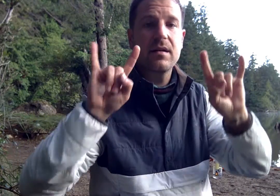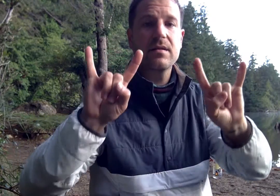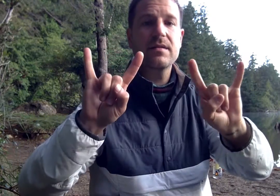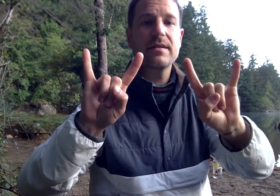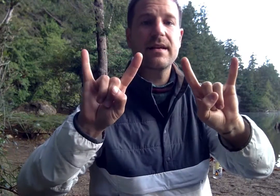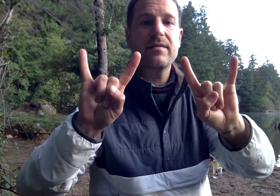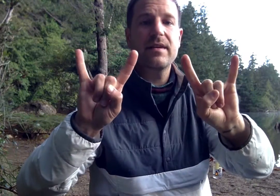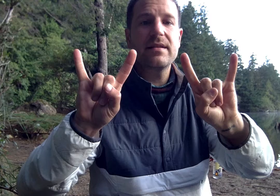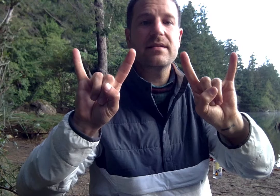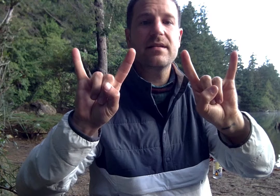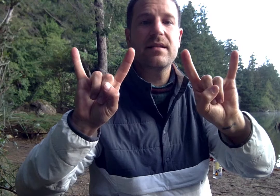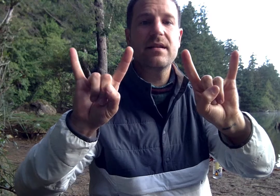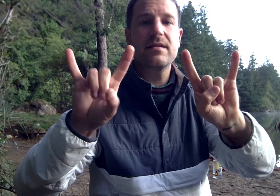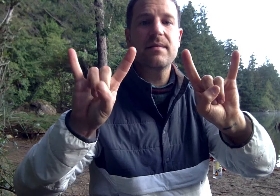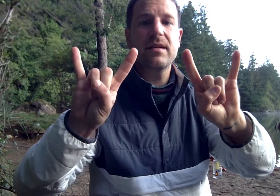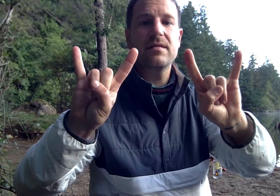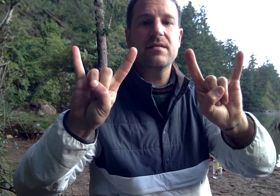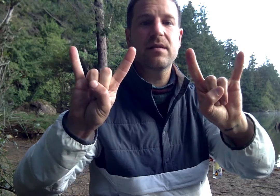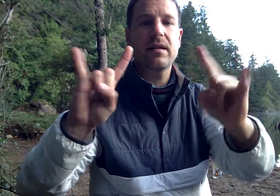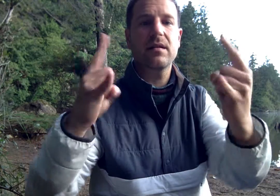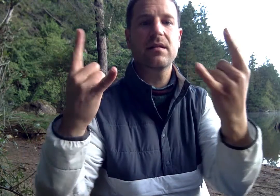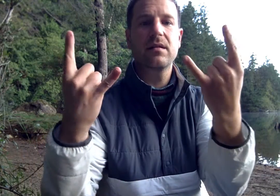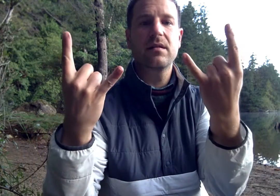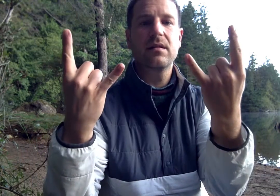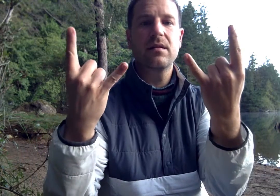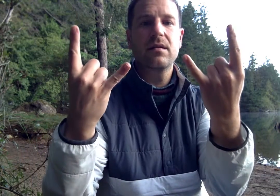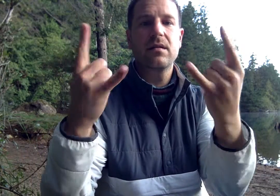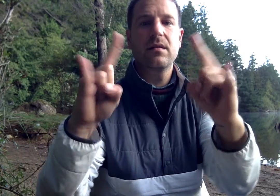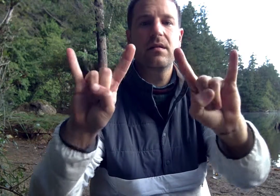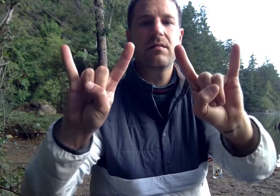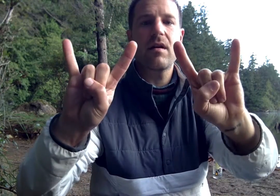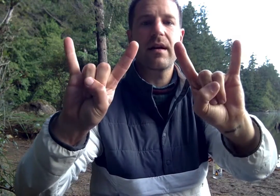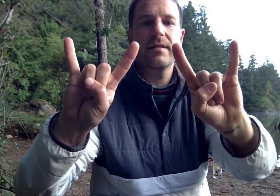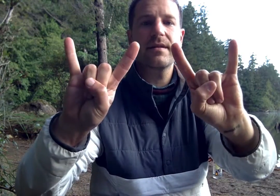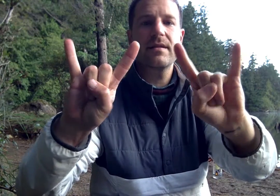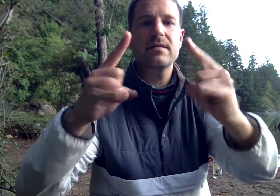So the sign for this is to make these two like rock out signs.